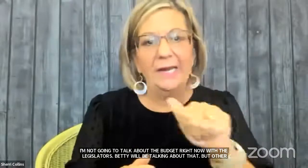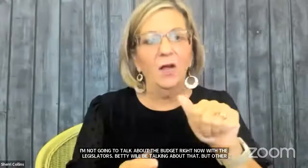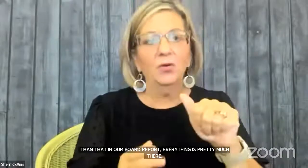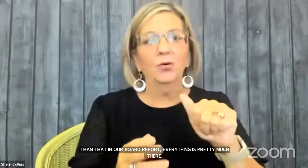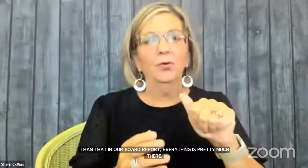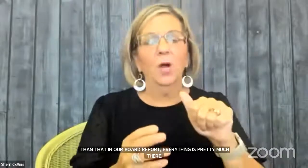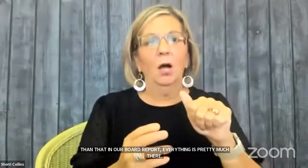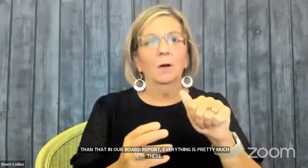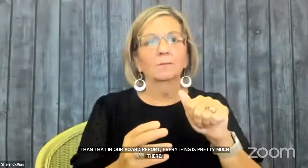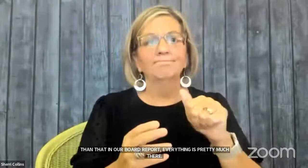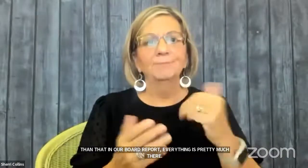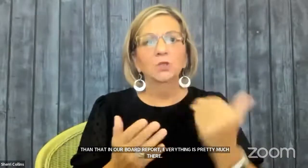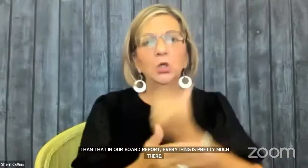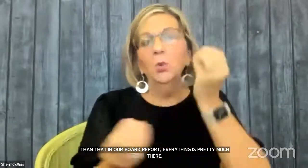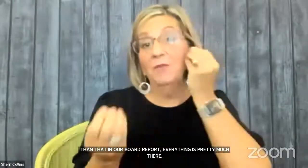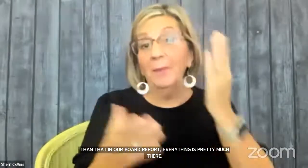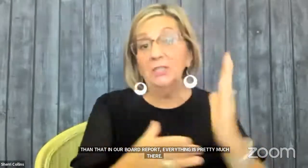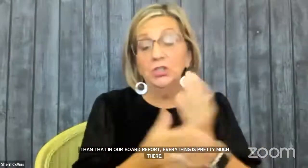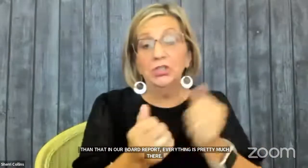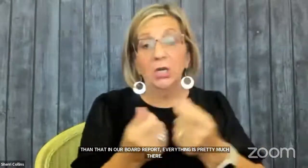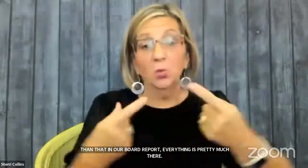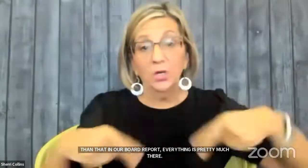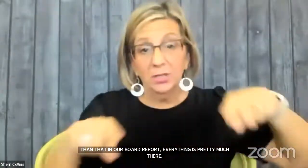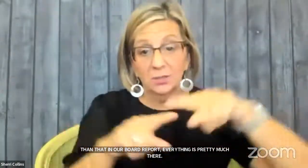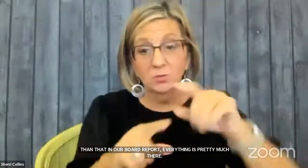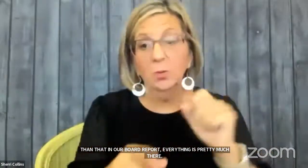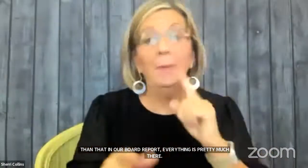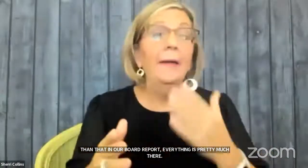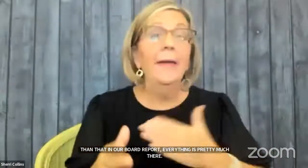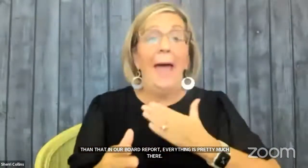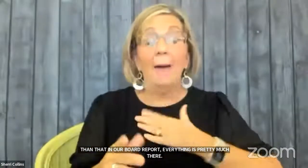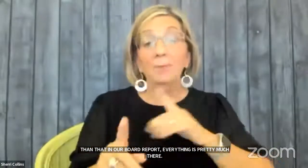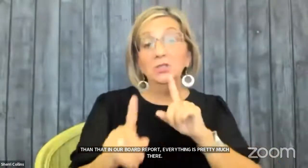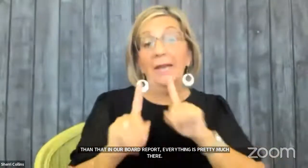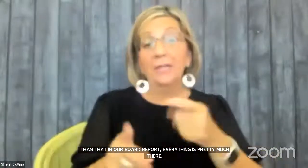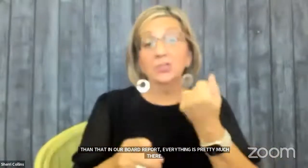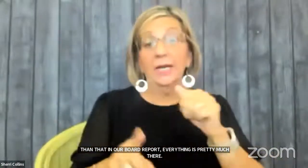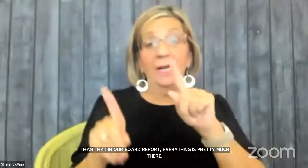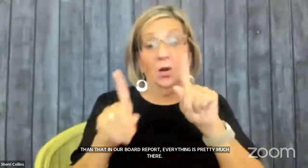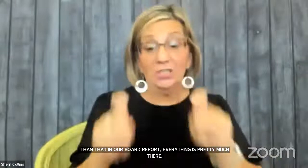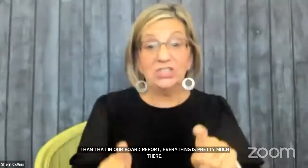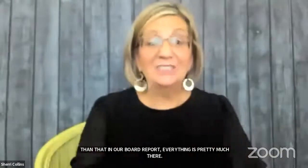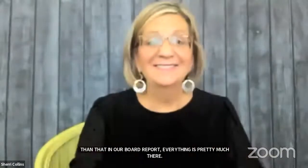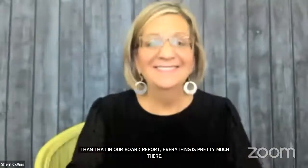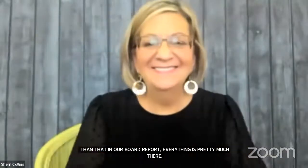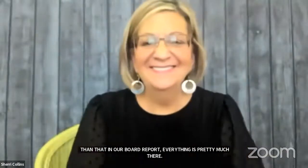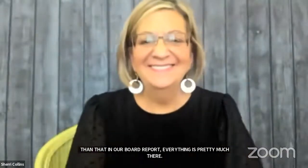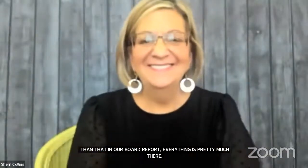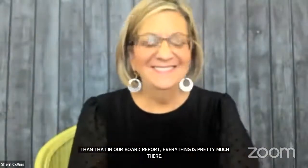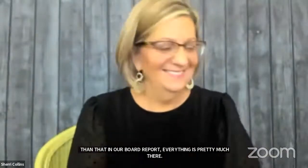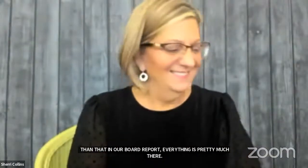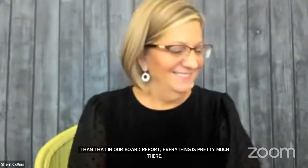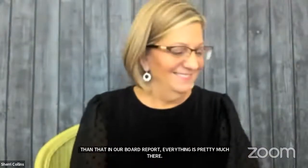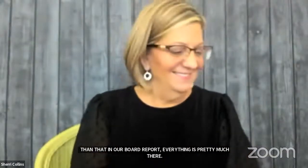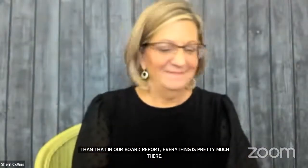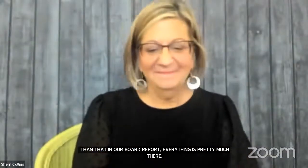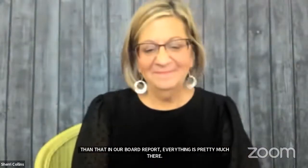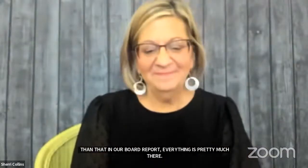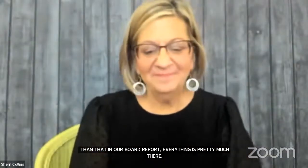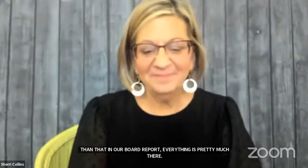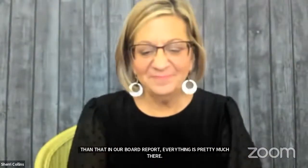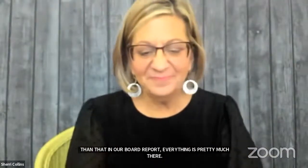have any other new information to share with you. So I'm happy to answer any questions.